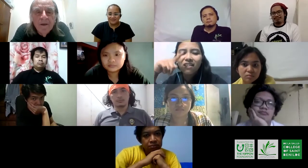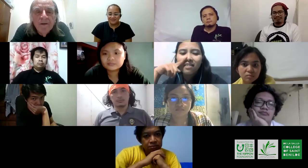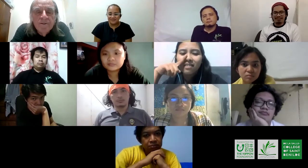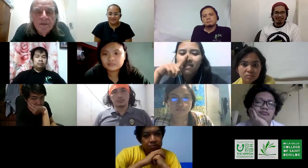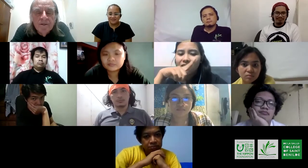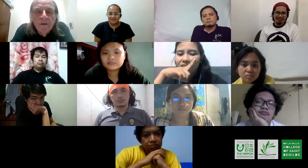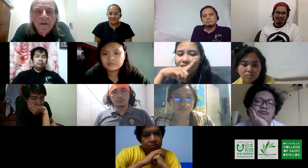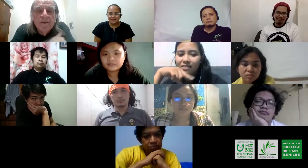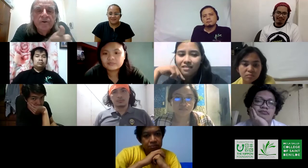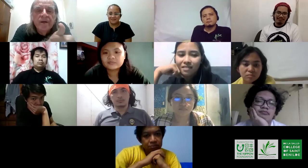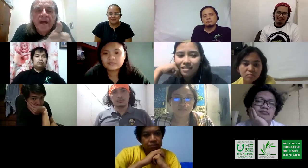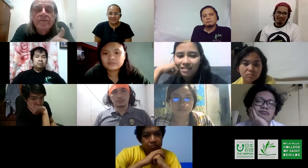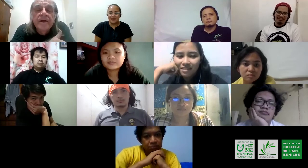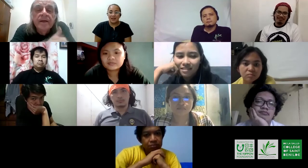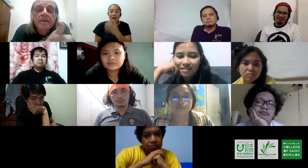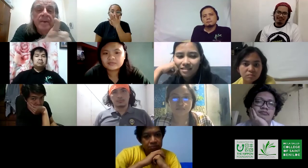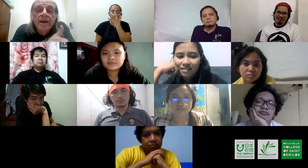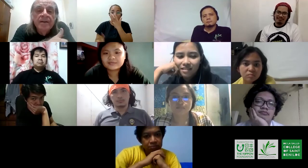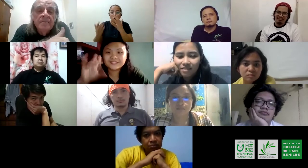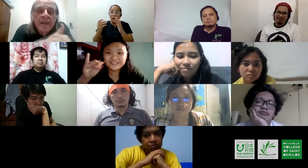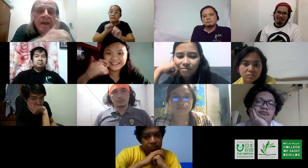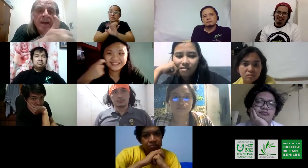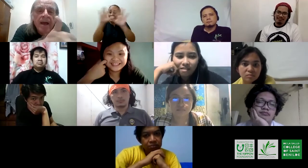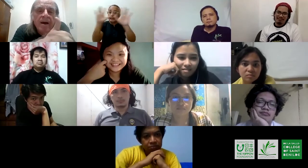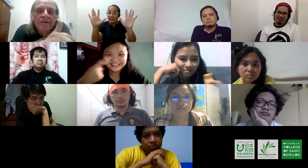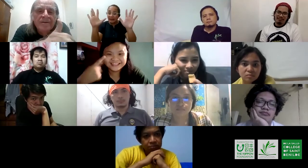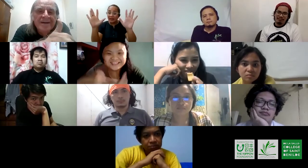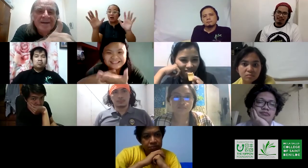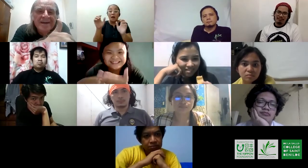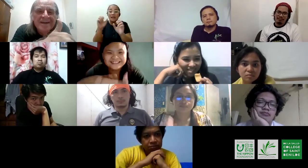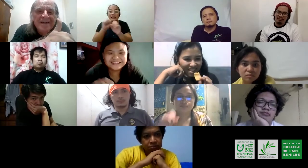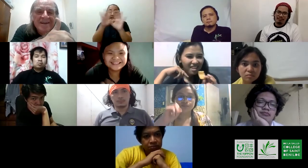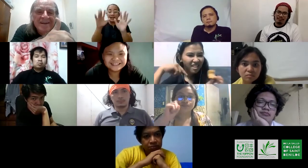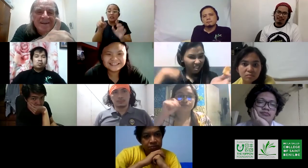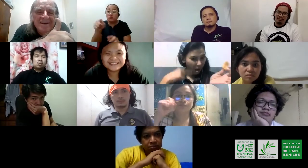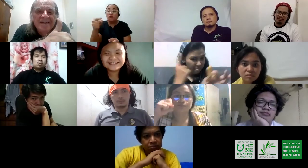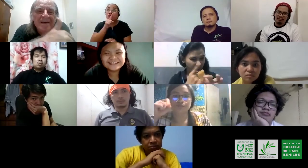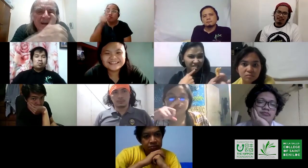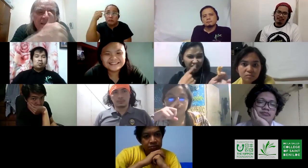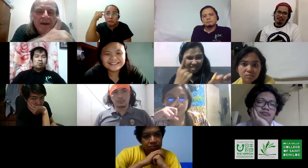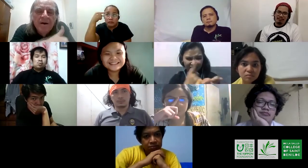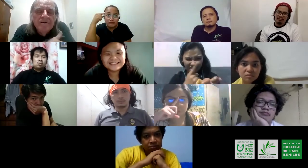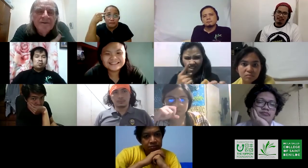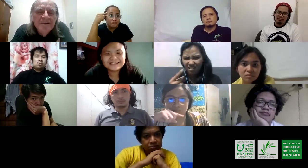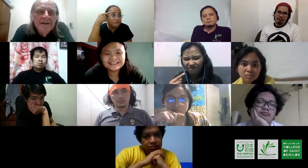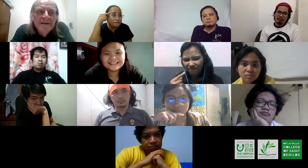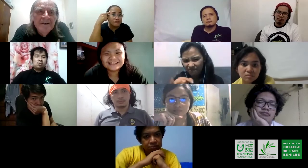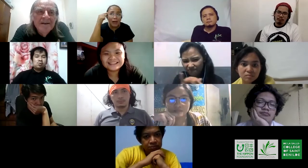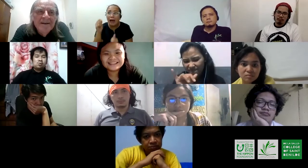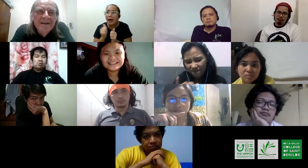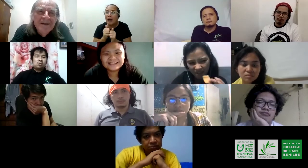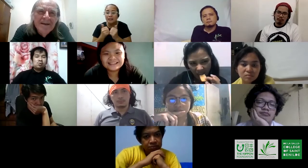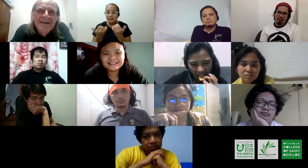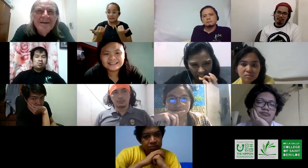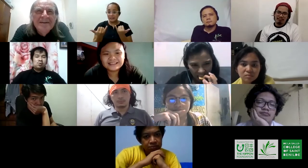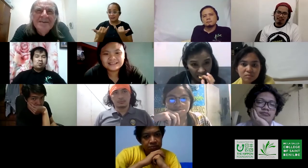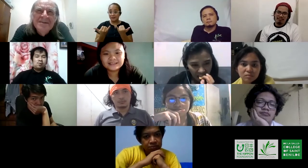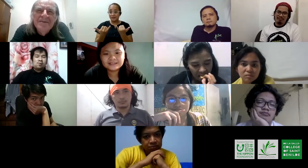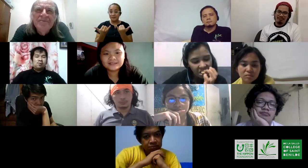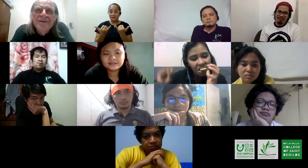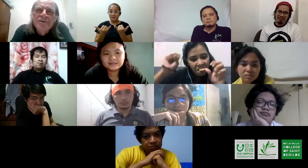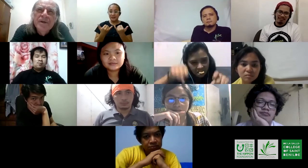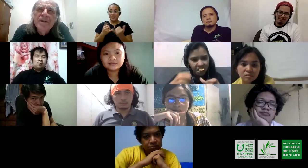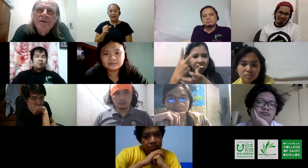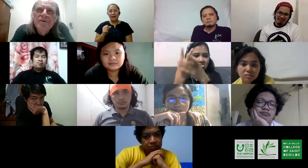Okay, because it's clear that you're now thinking about it and how, and now, this